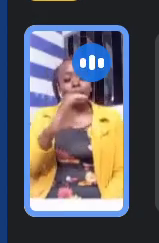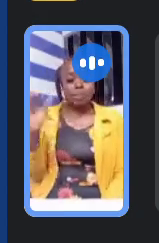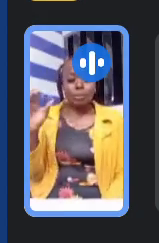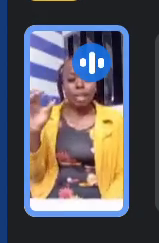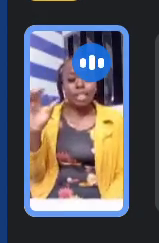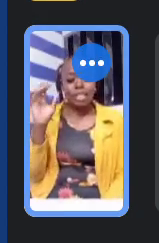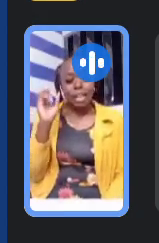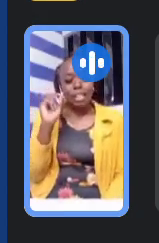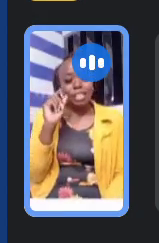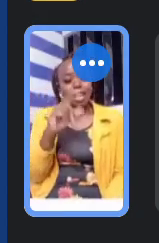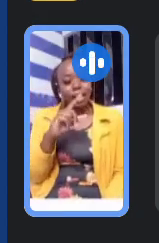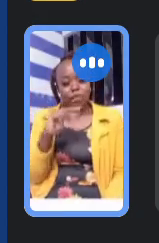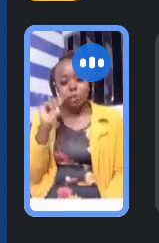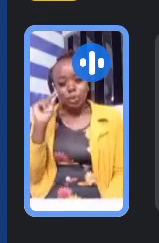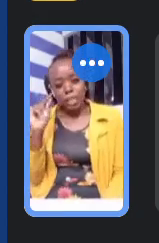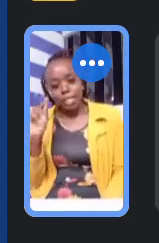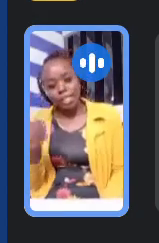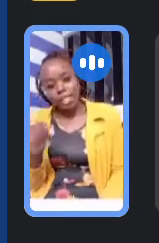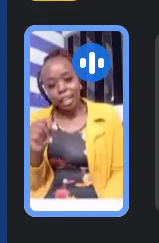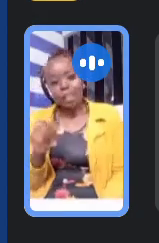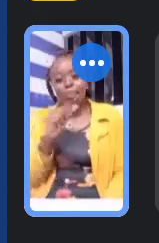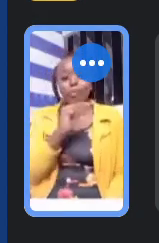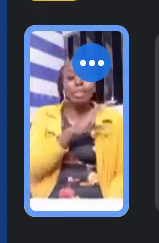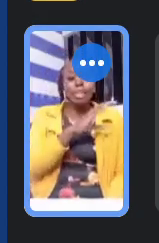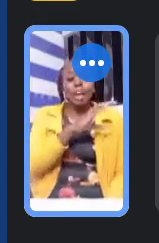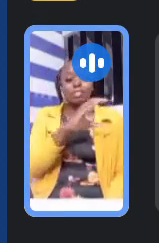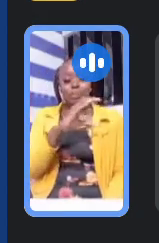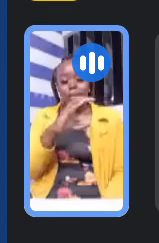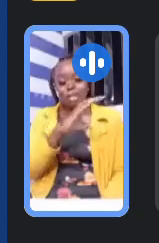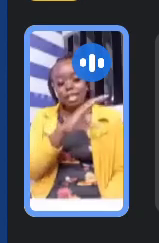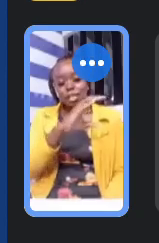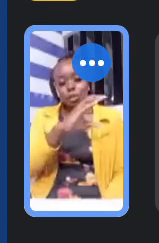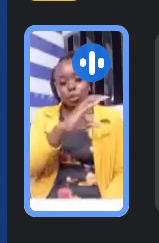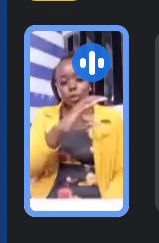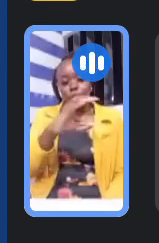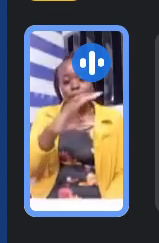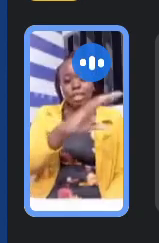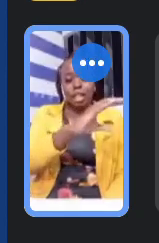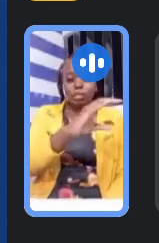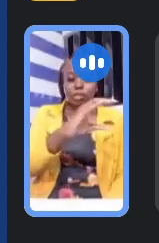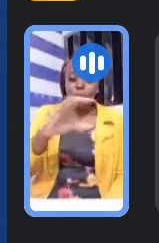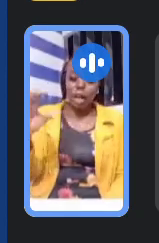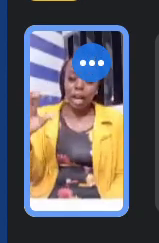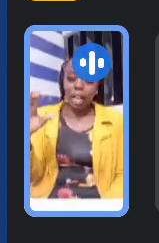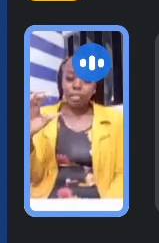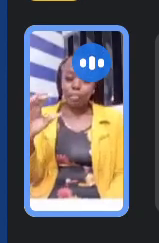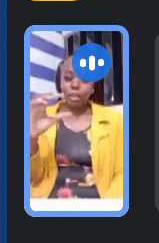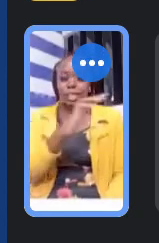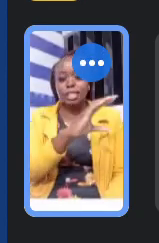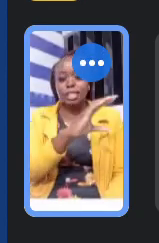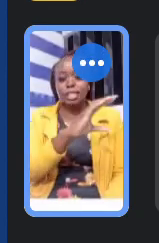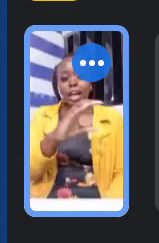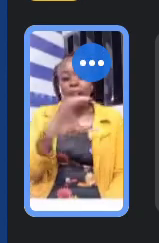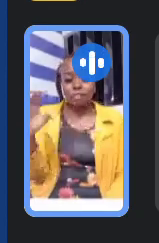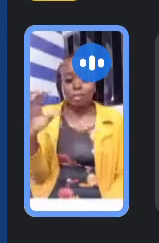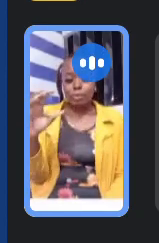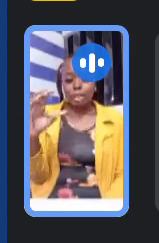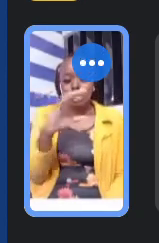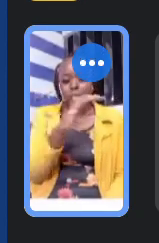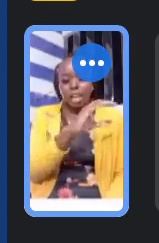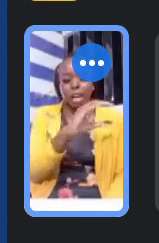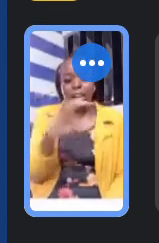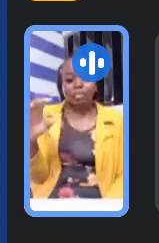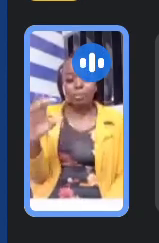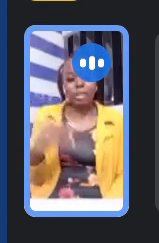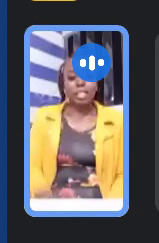the alphabets, that is A to Z. Alphabets. So, this is the sign for alphabets.